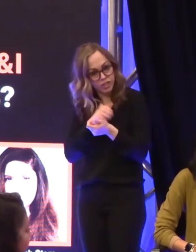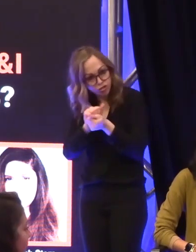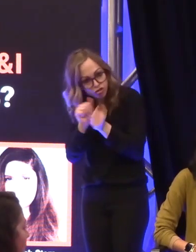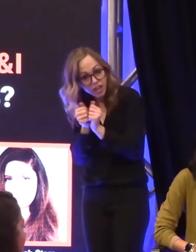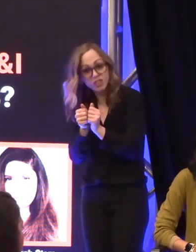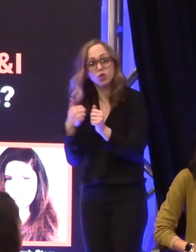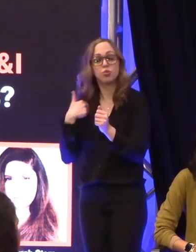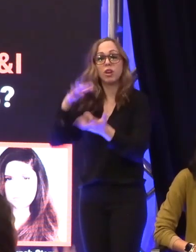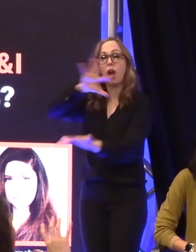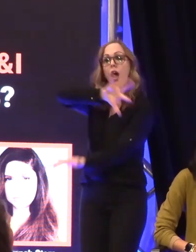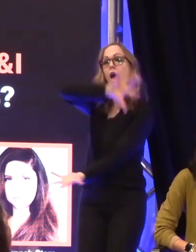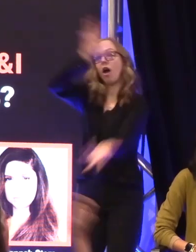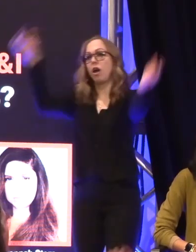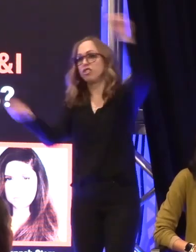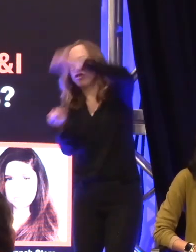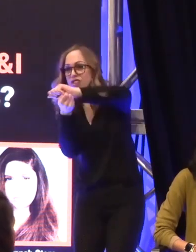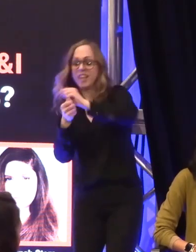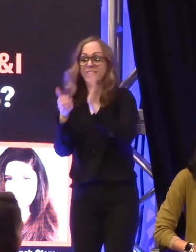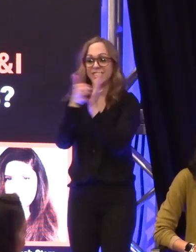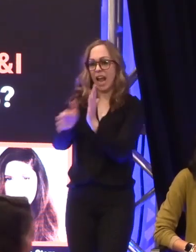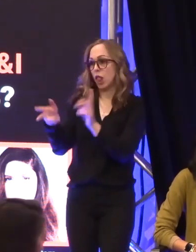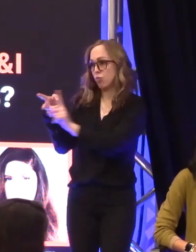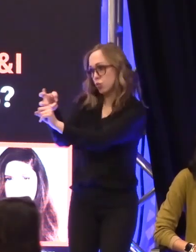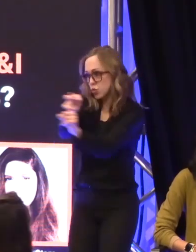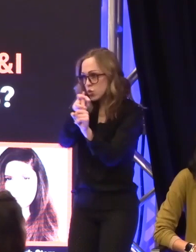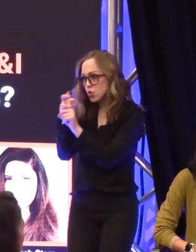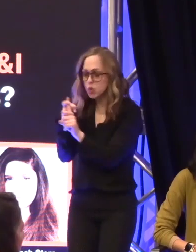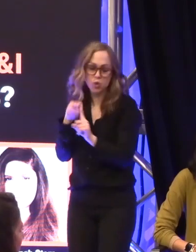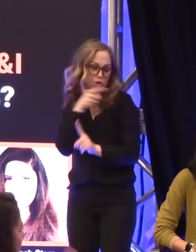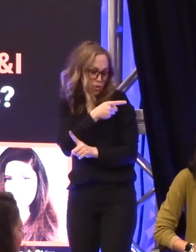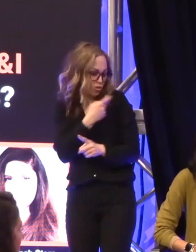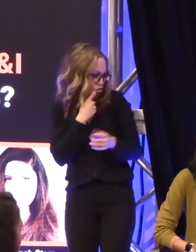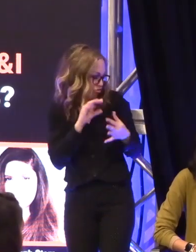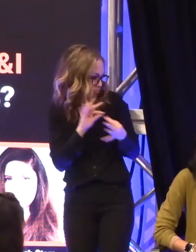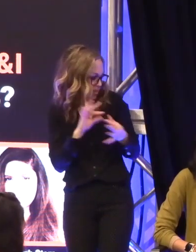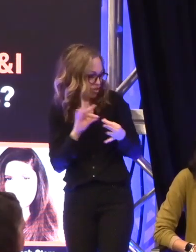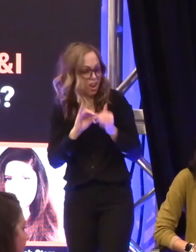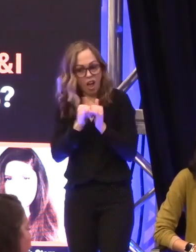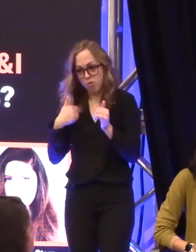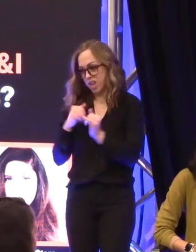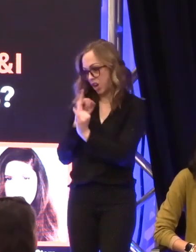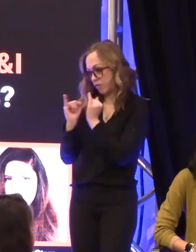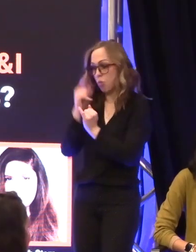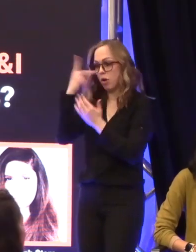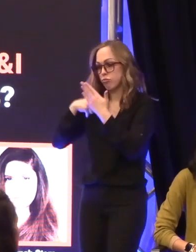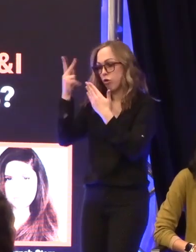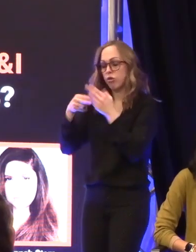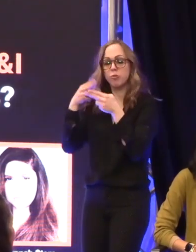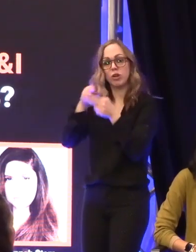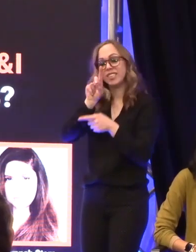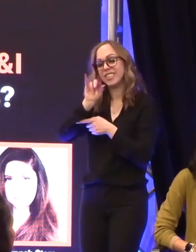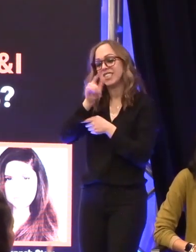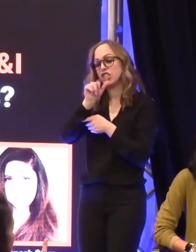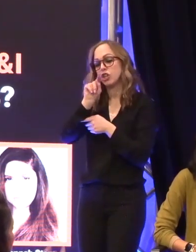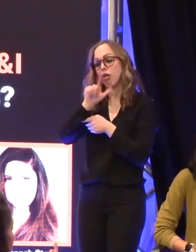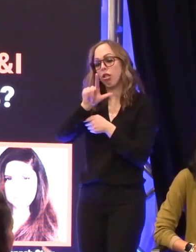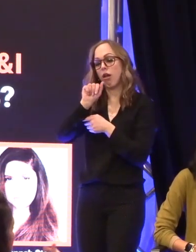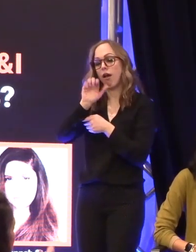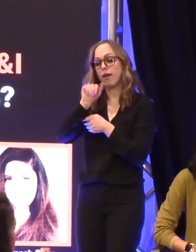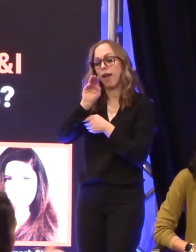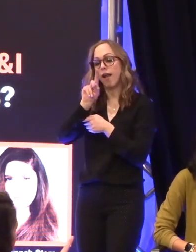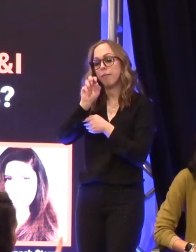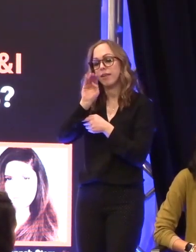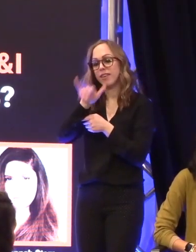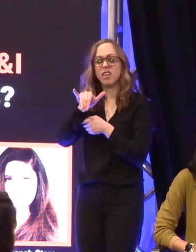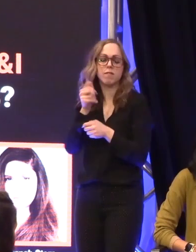completely overhauling our sort of talent recruitment. You made that point, how we're interviewing. We have a program called Digital Academy, which we launched a few years